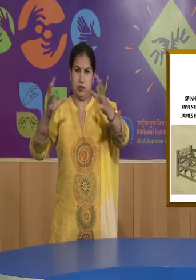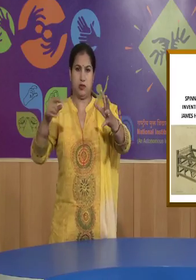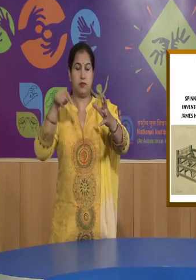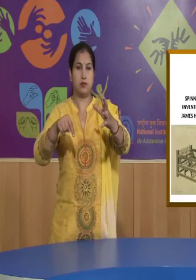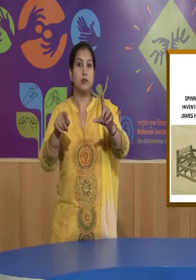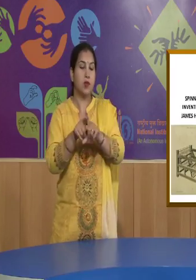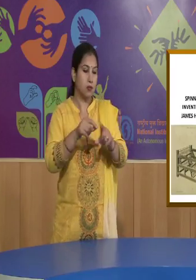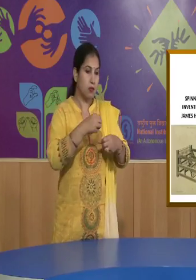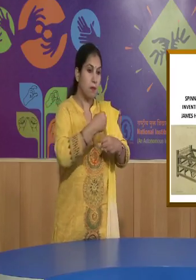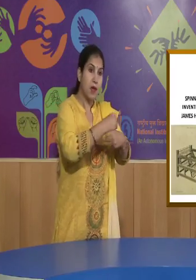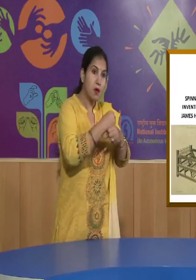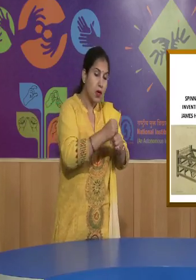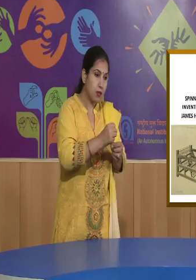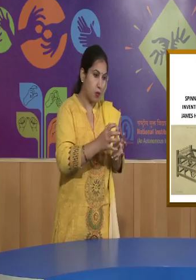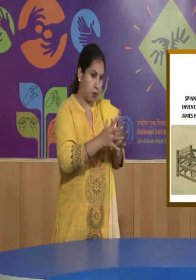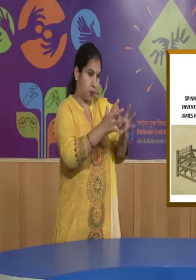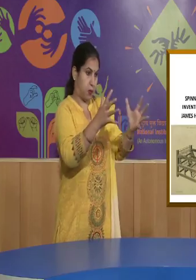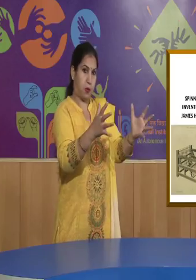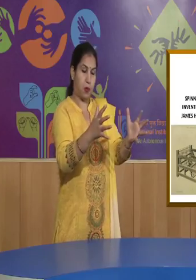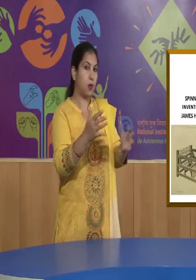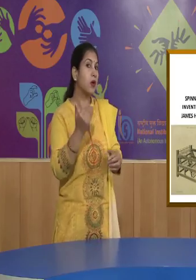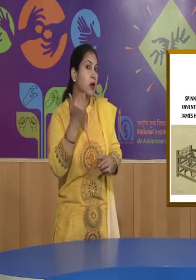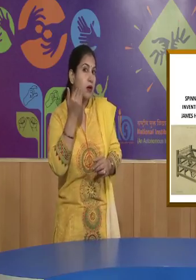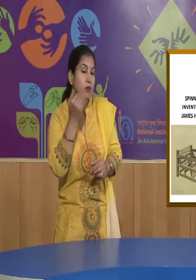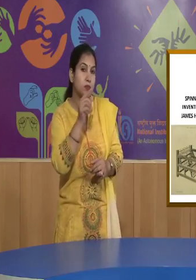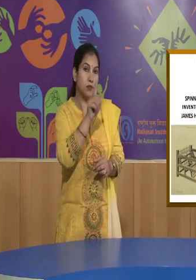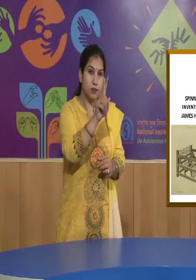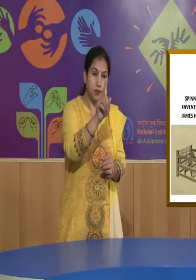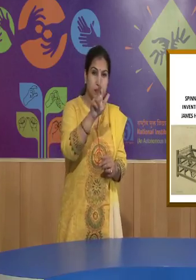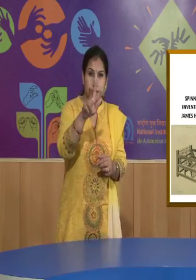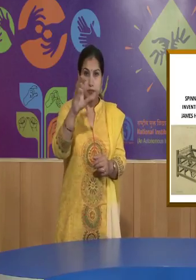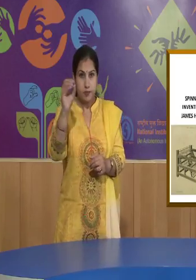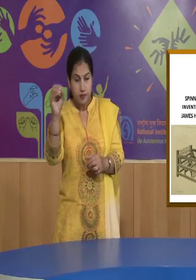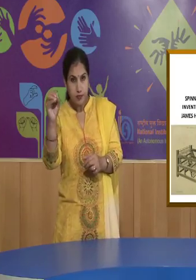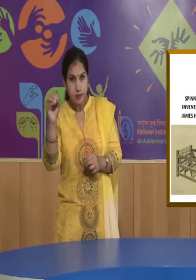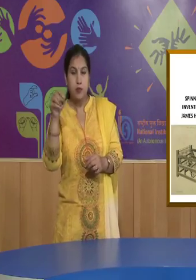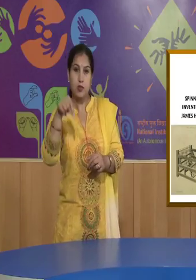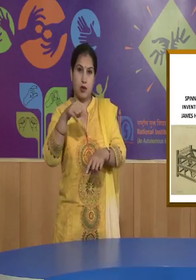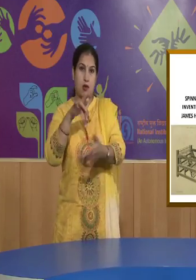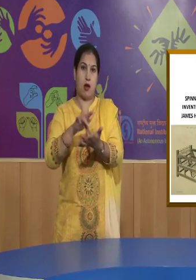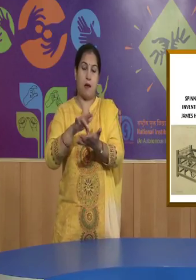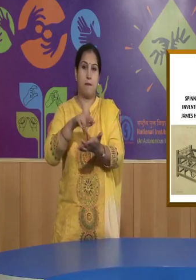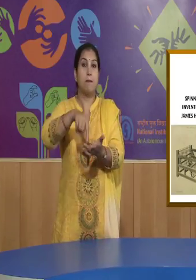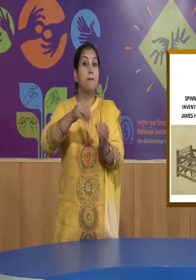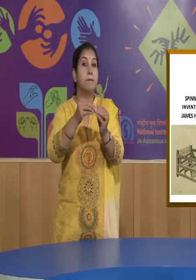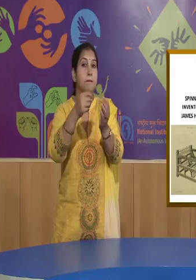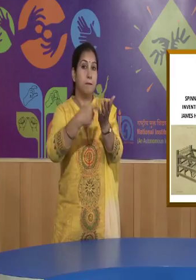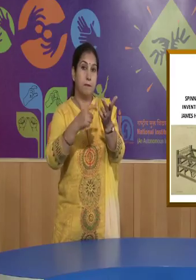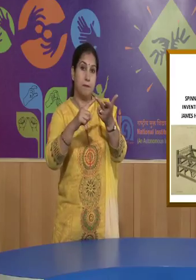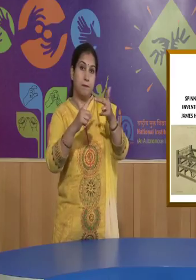in factories during 18th century in Britain is called as a